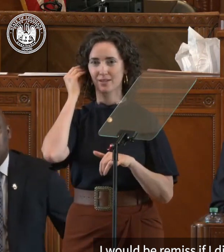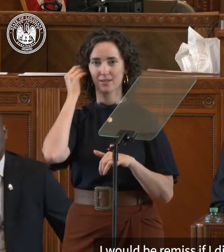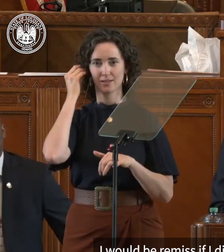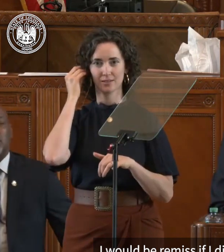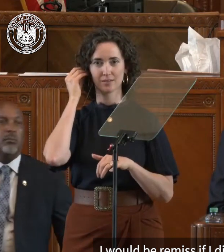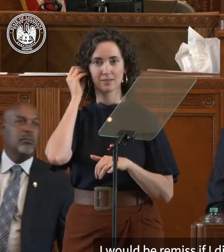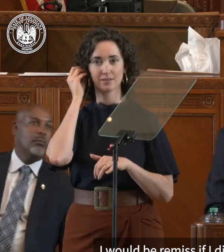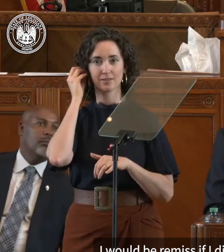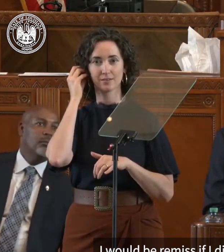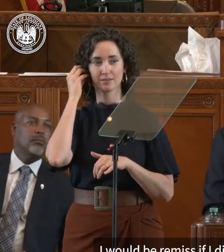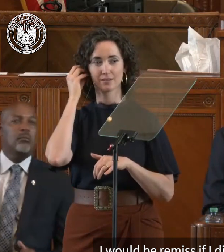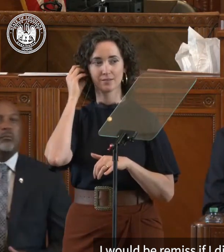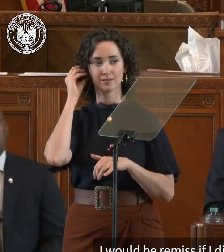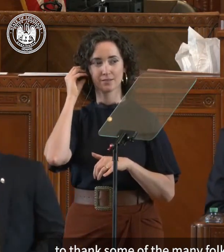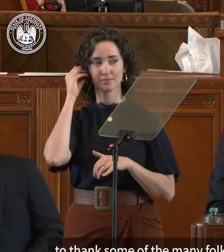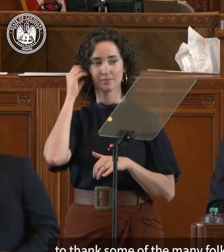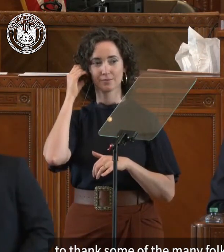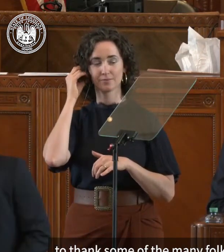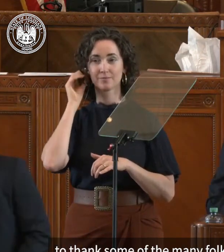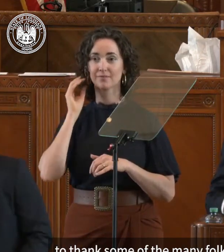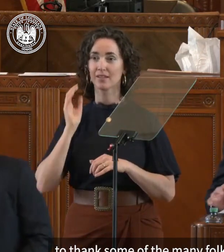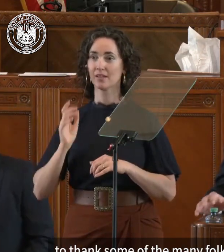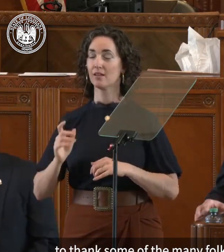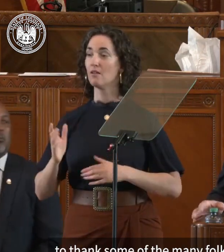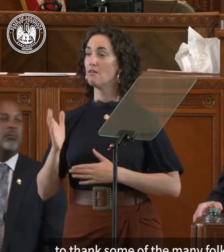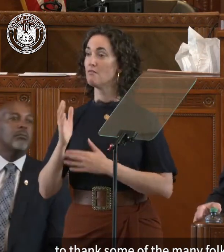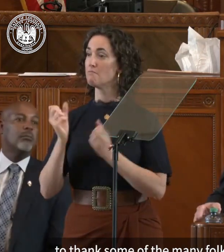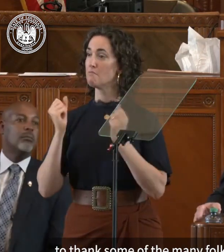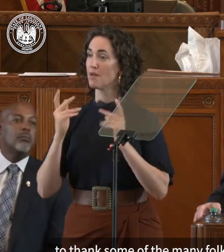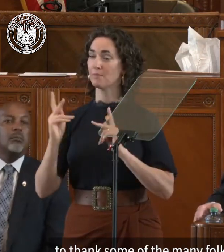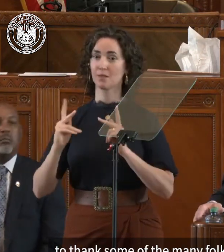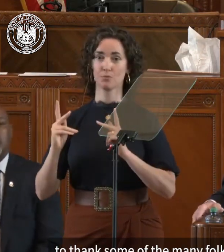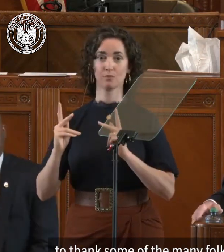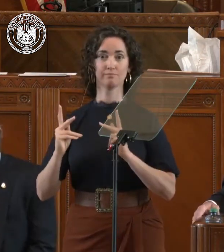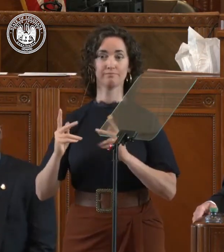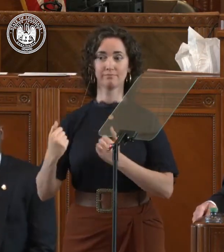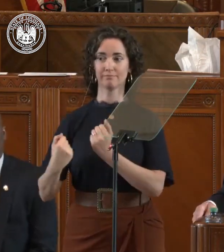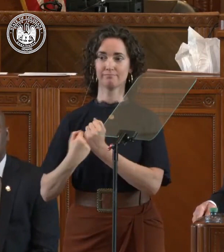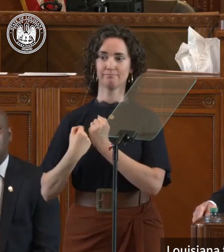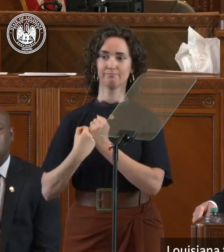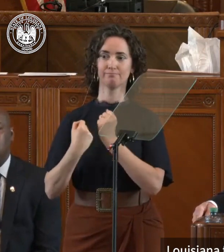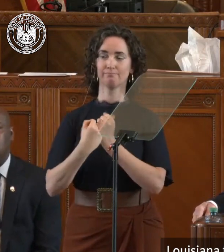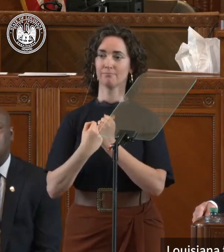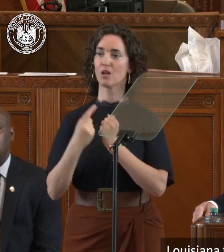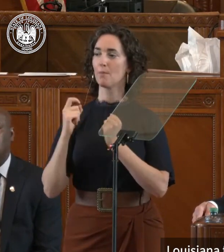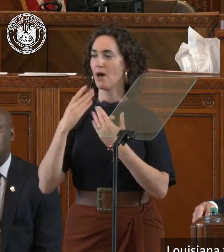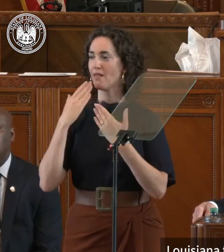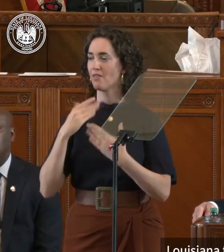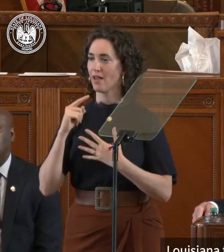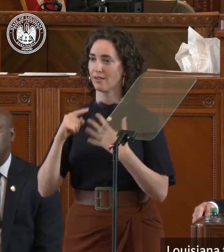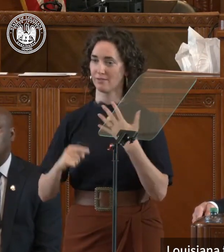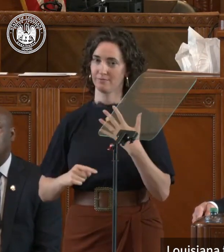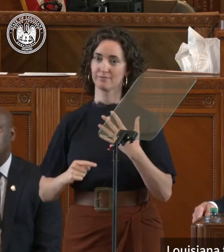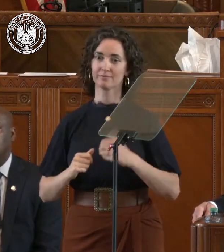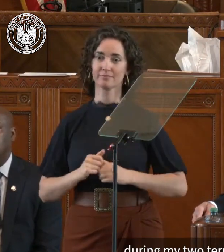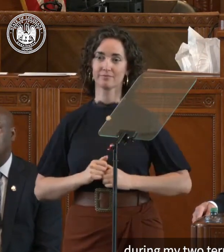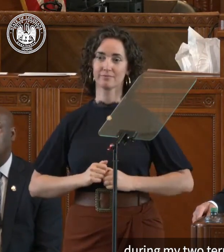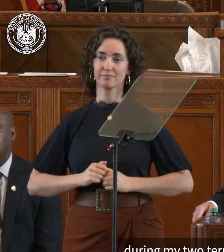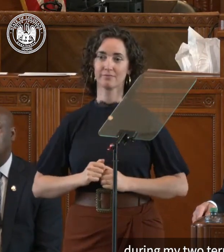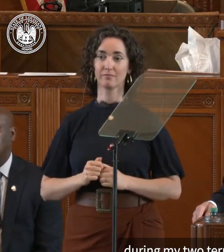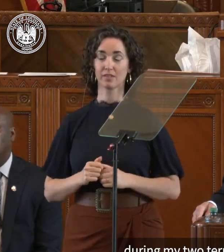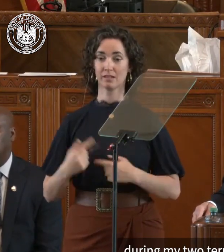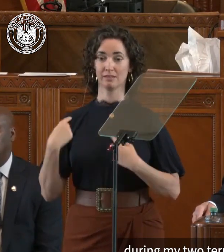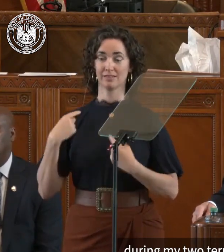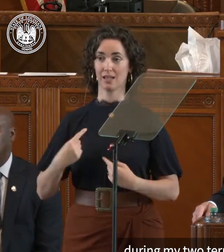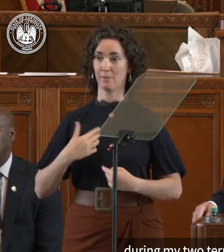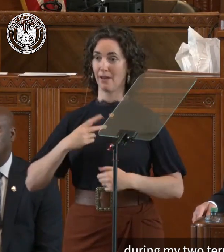I would be remiss if I didn't take a moment to thank some of the many folks who have helped us move Louisiana forward during my